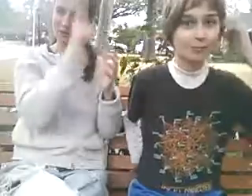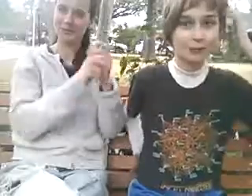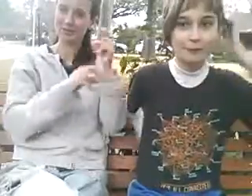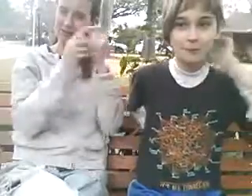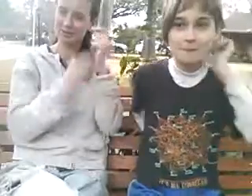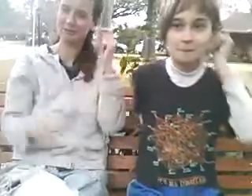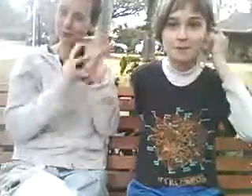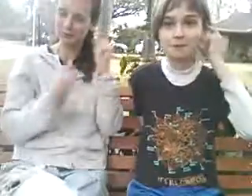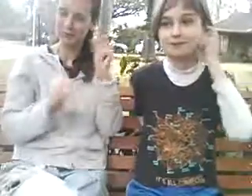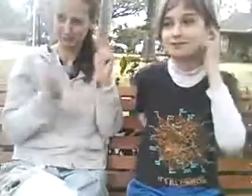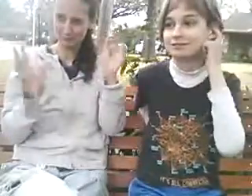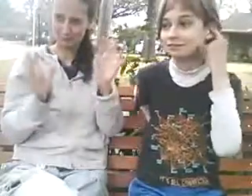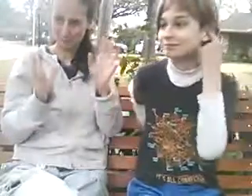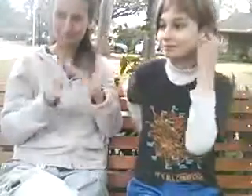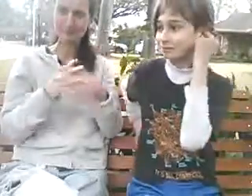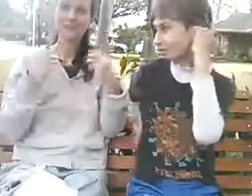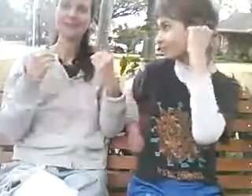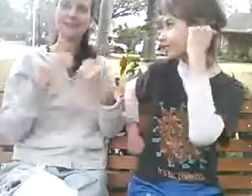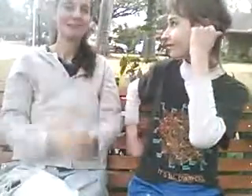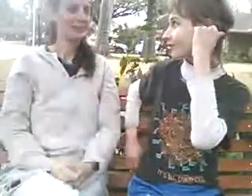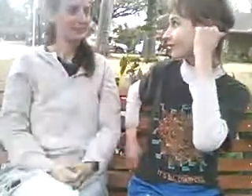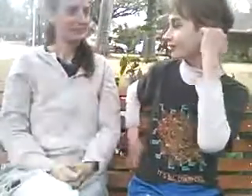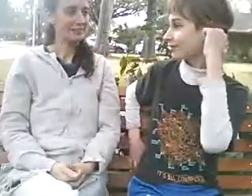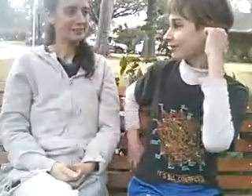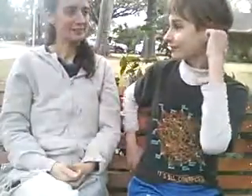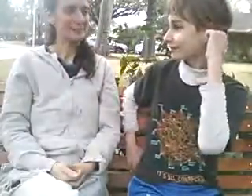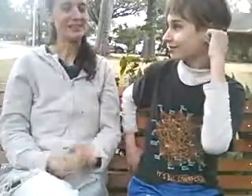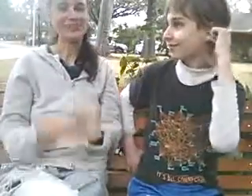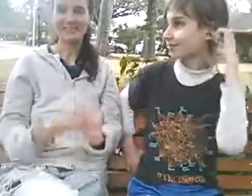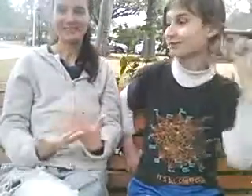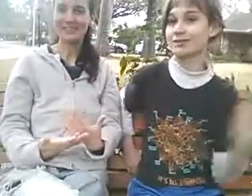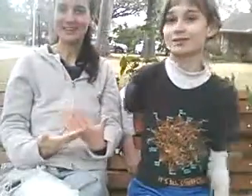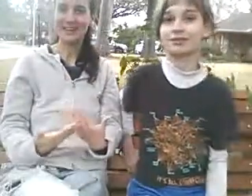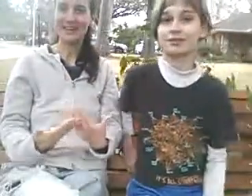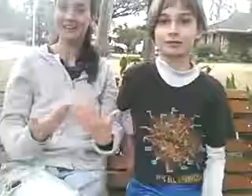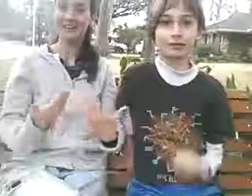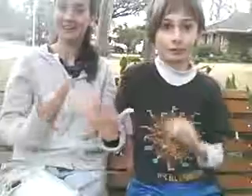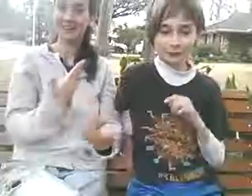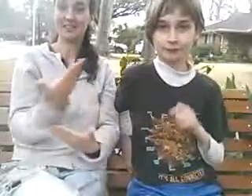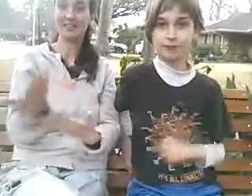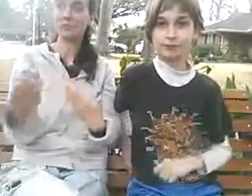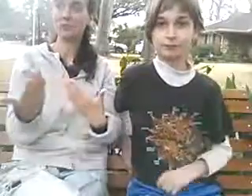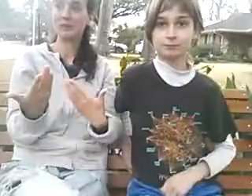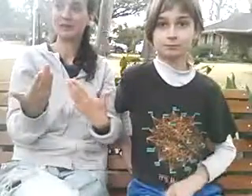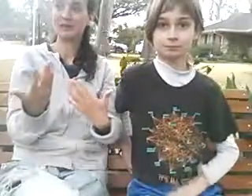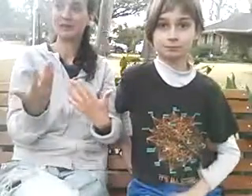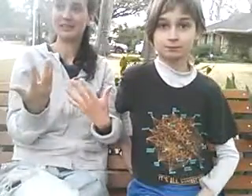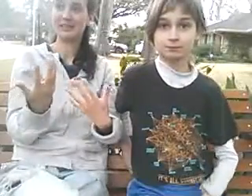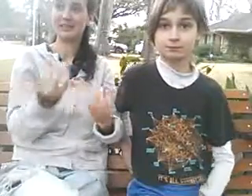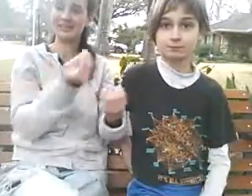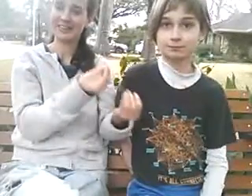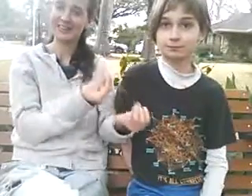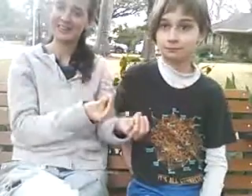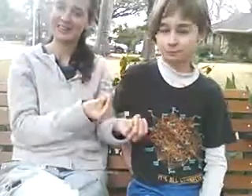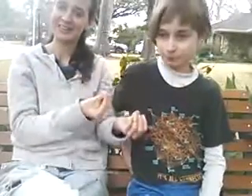rocket going up and the fuel coming out. But it was the idea that this, even at that age,